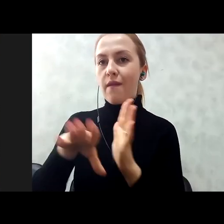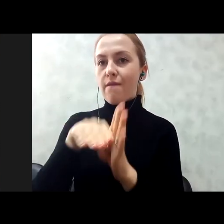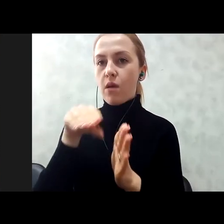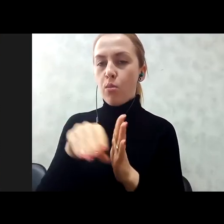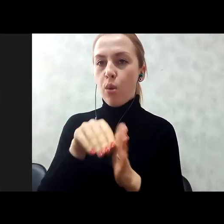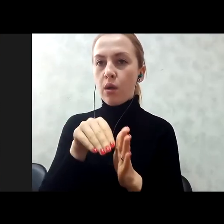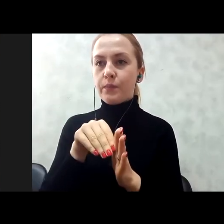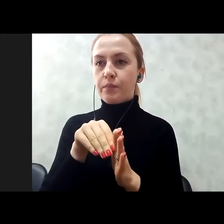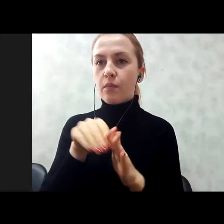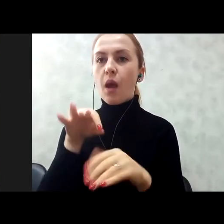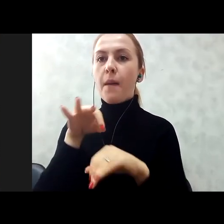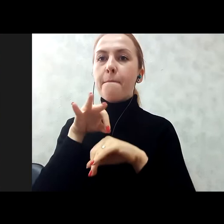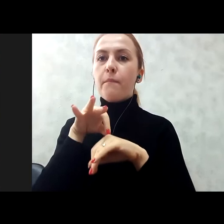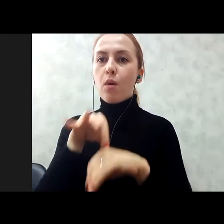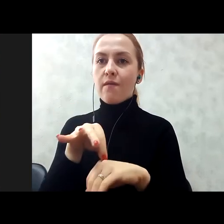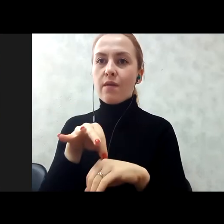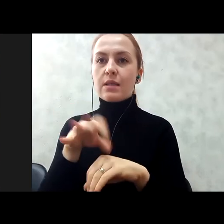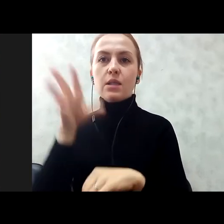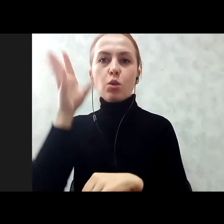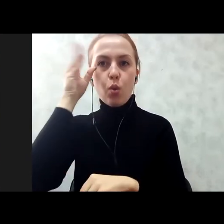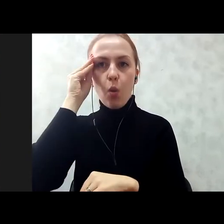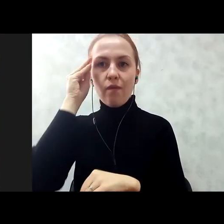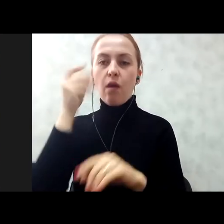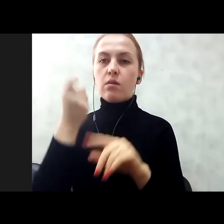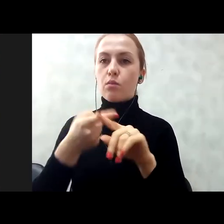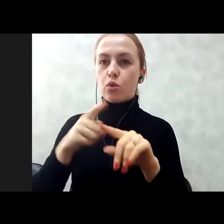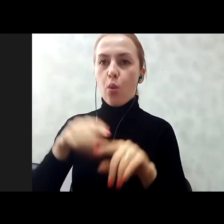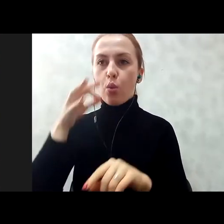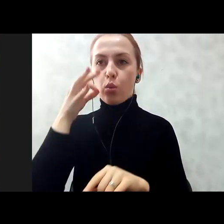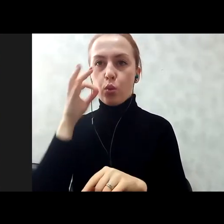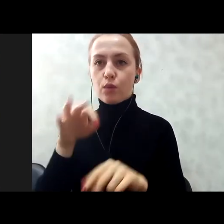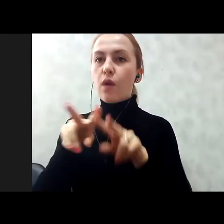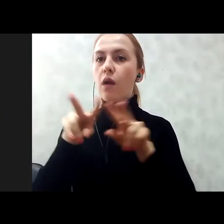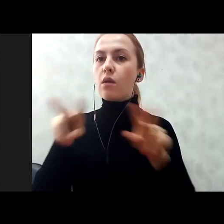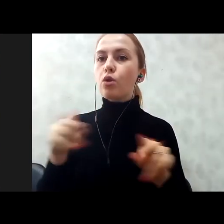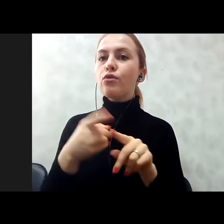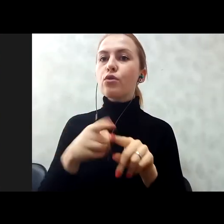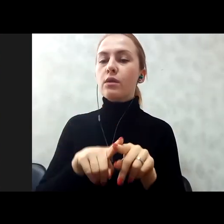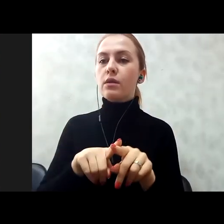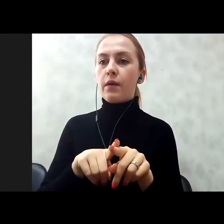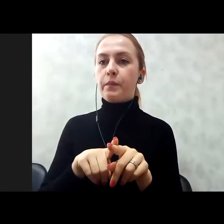once the next election comes, we would be conducting them